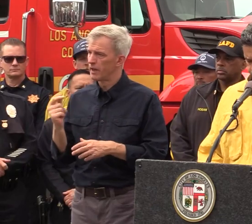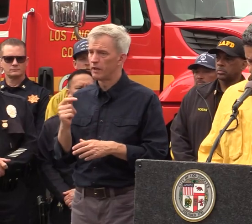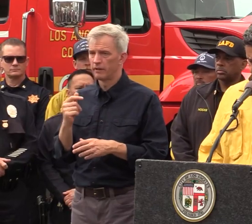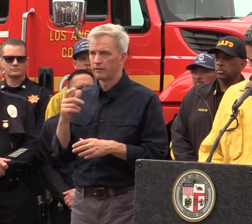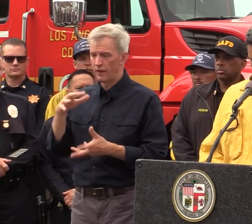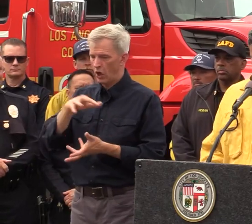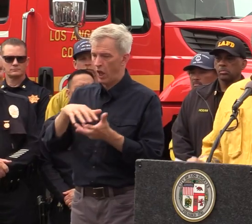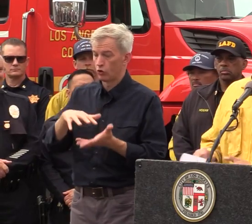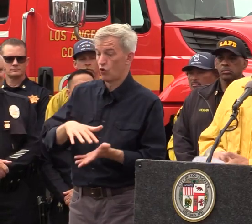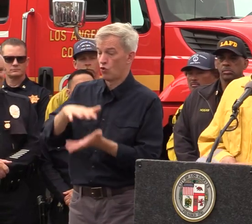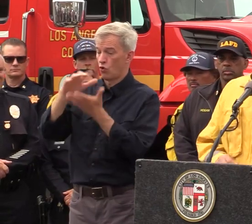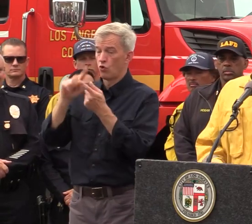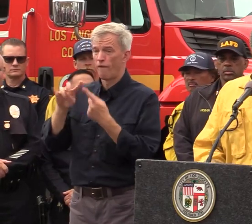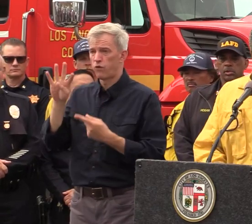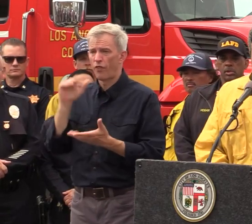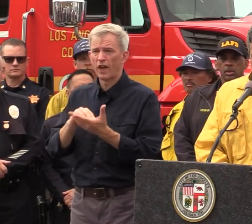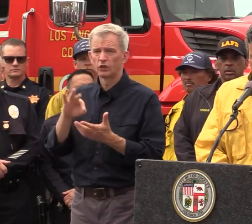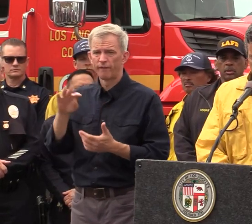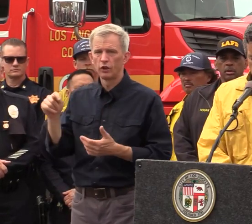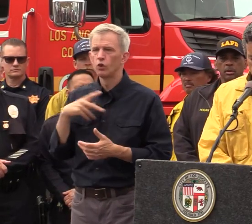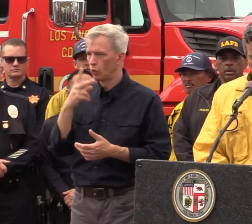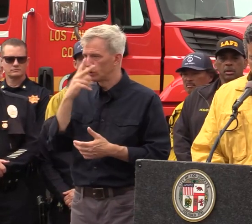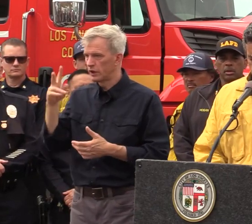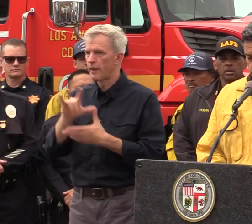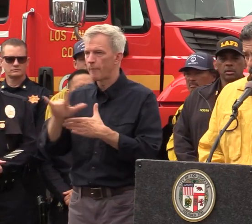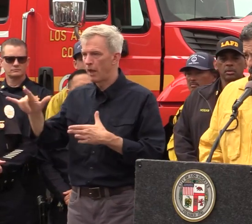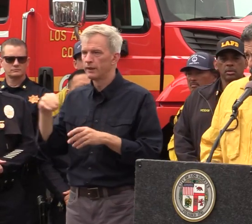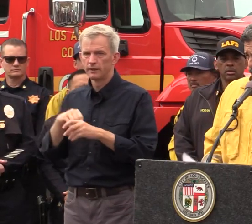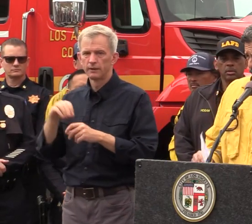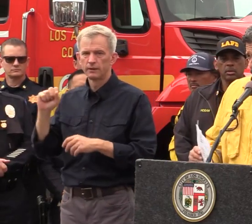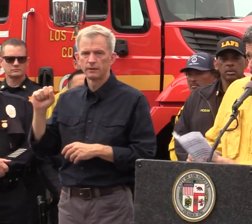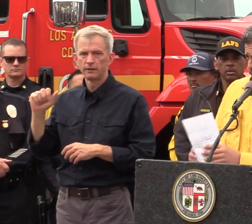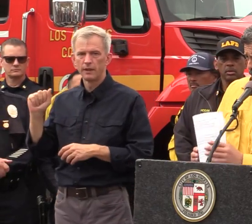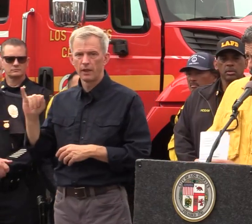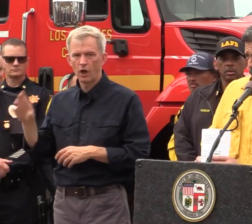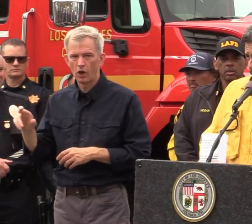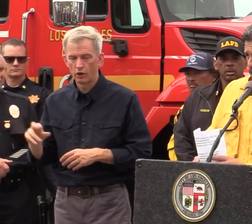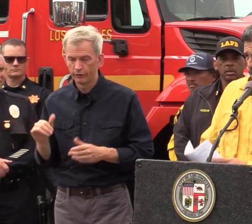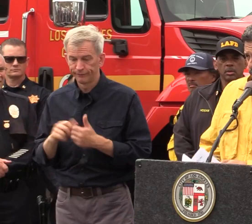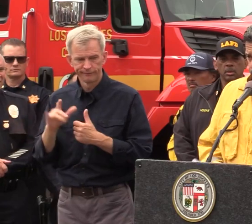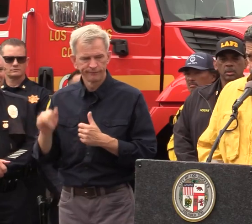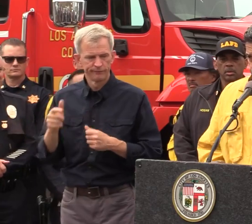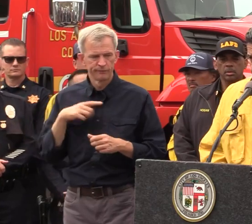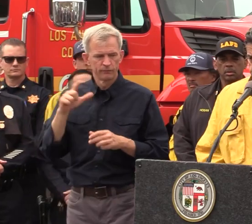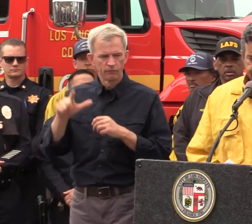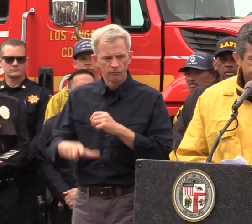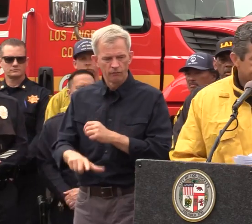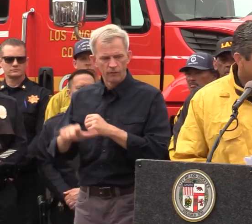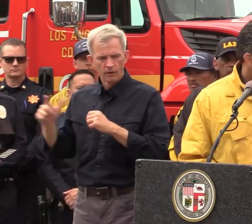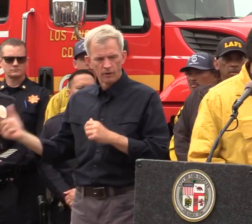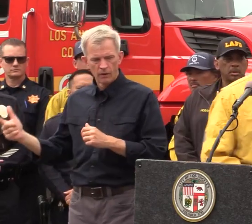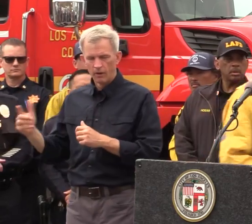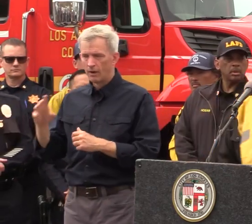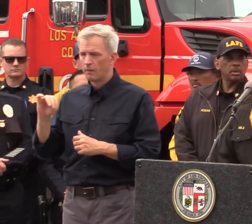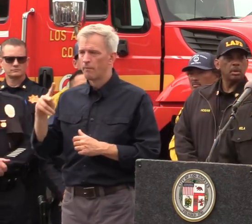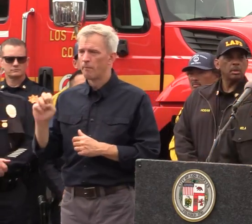sky. And with that, I'll turn it over to Council Member Mike Bonin. Mike?